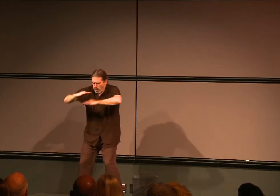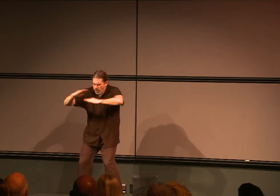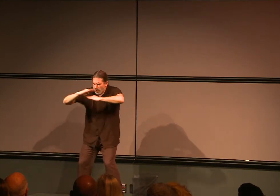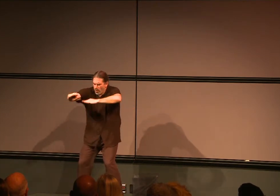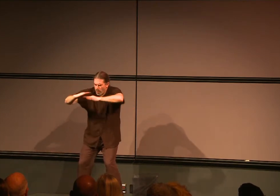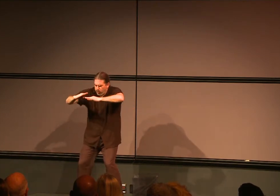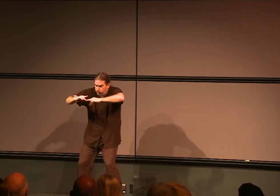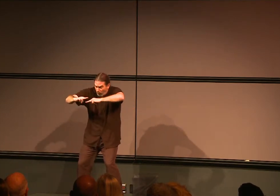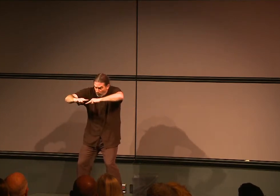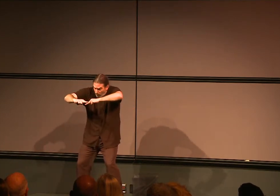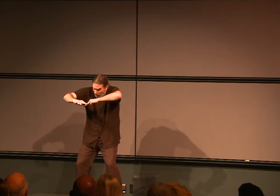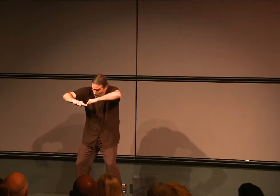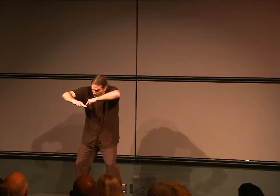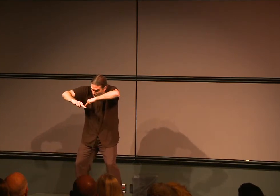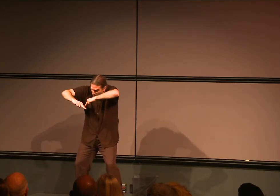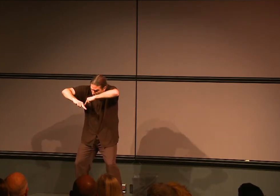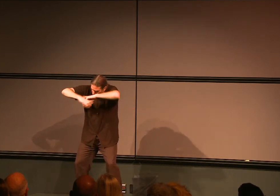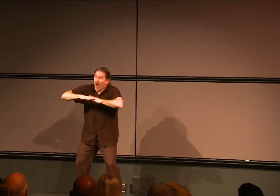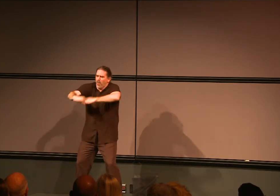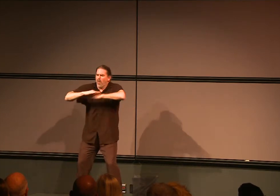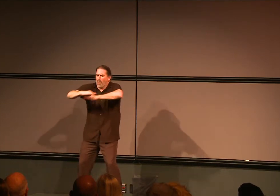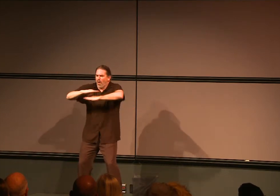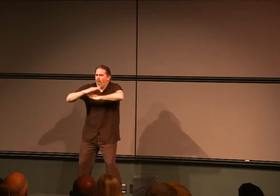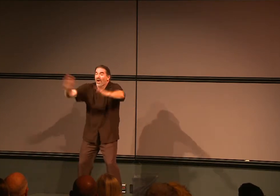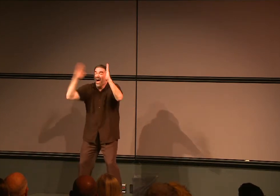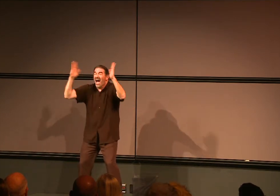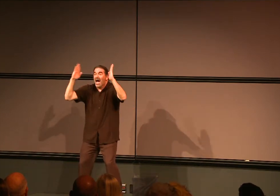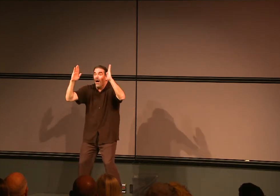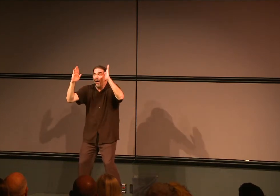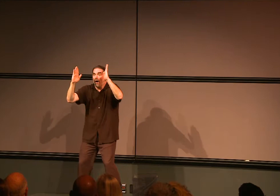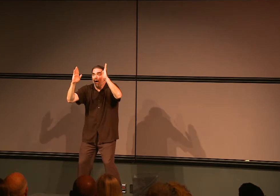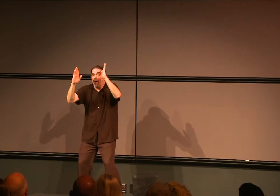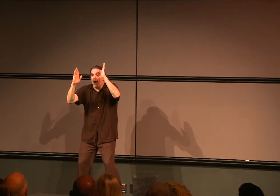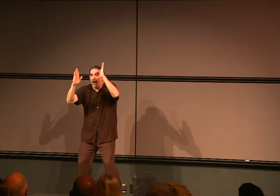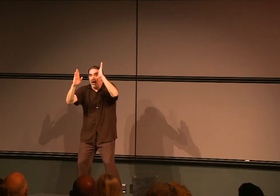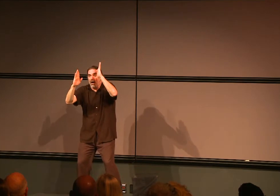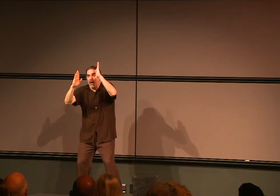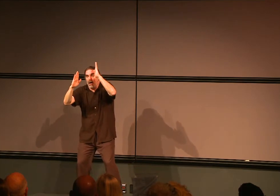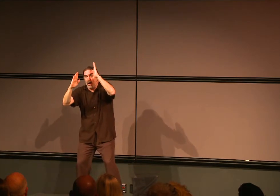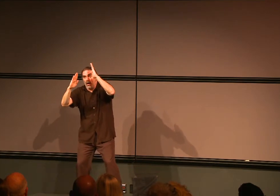Walls, tracks, bending, walls undulating,